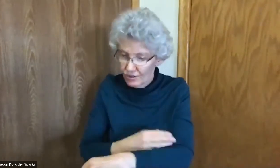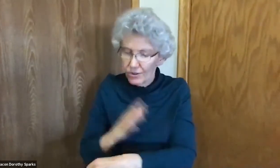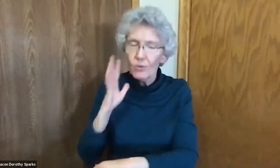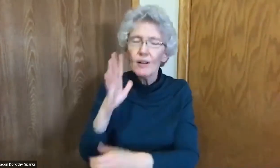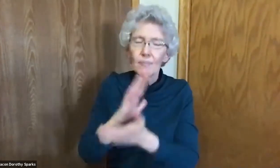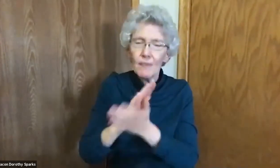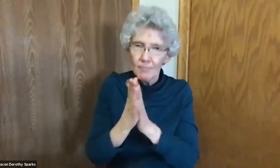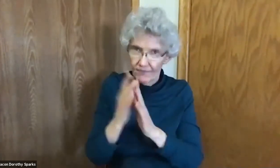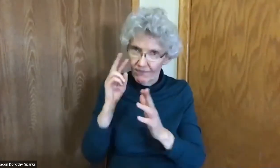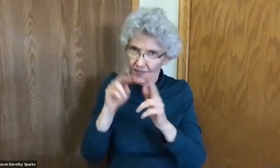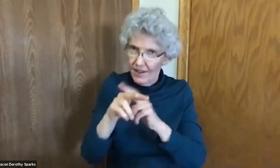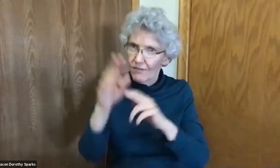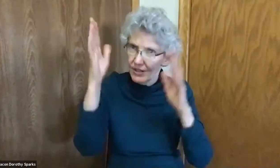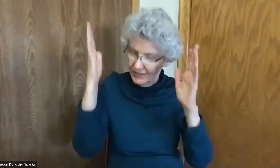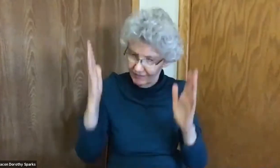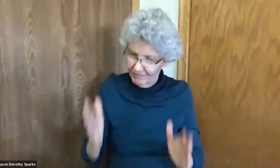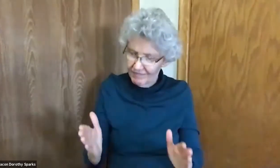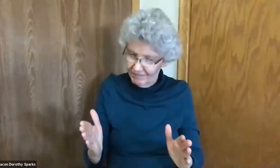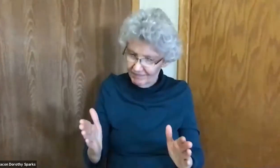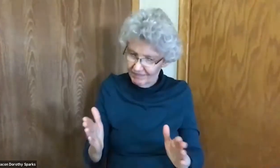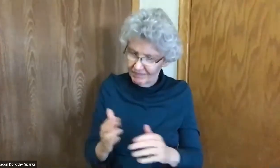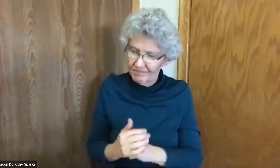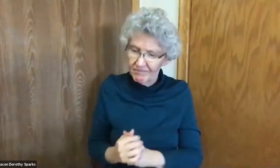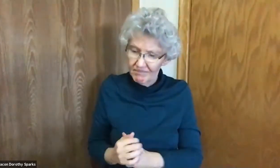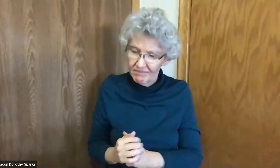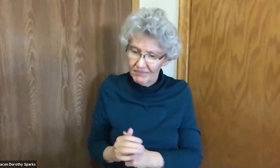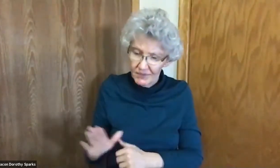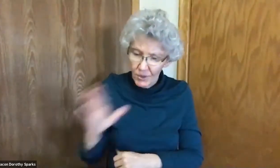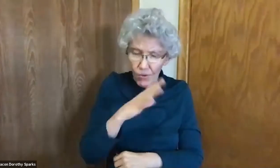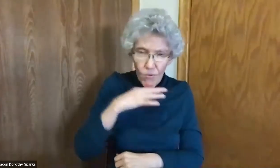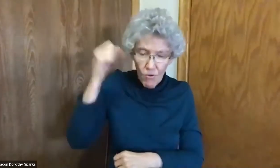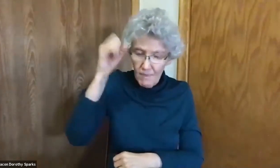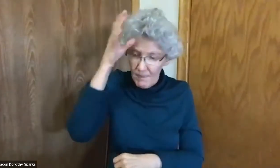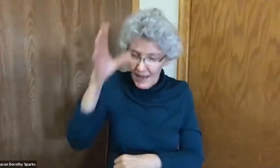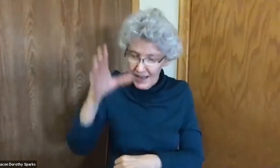Who knows whether he will have a change of heart and leave a blessing behind him?